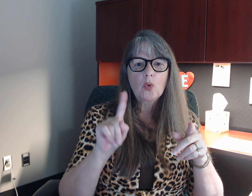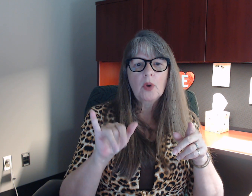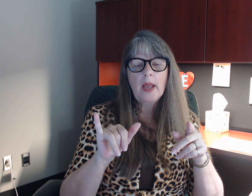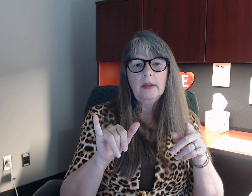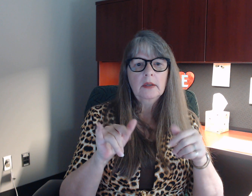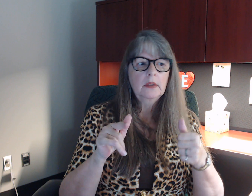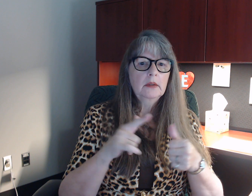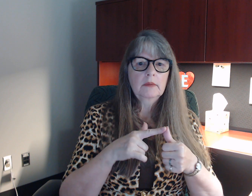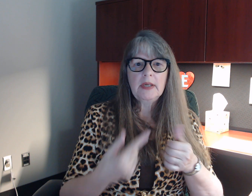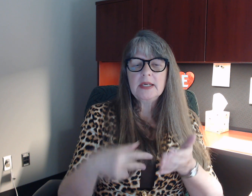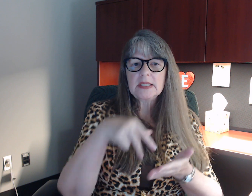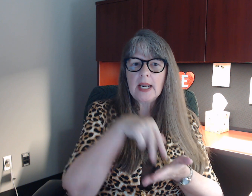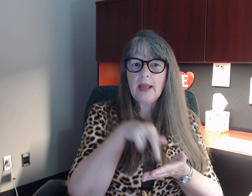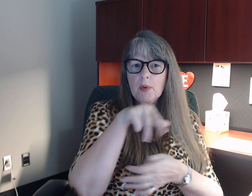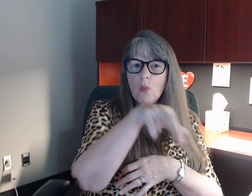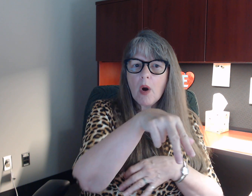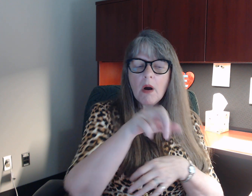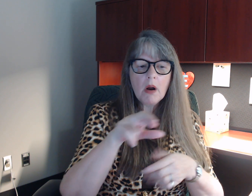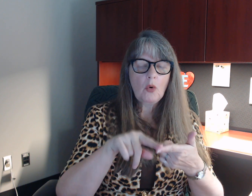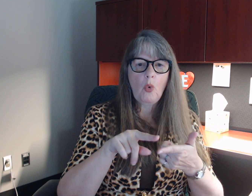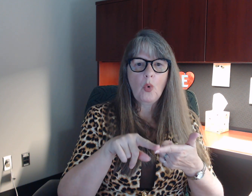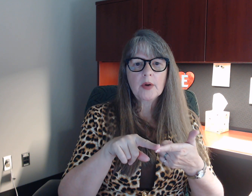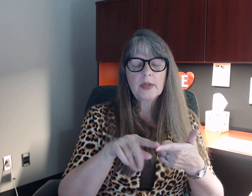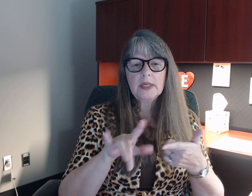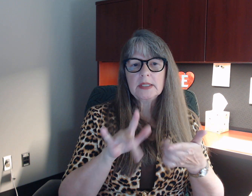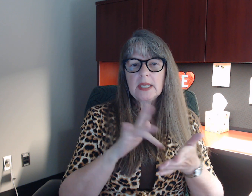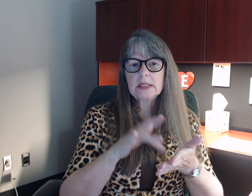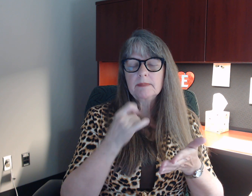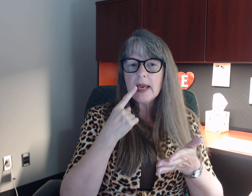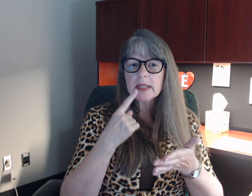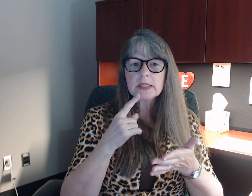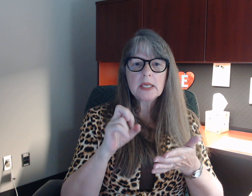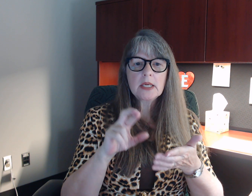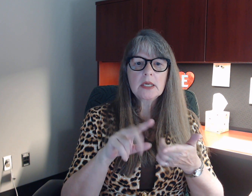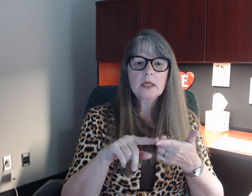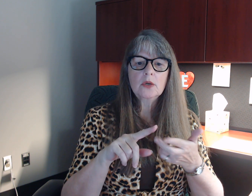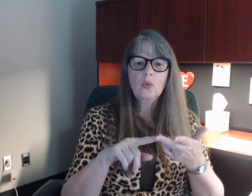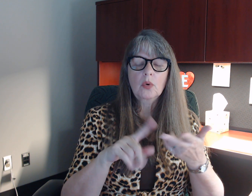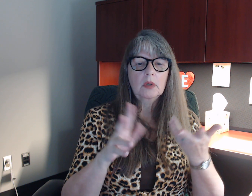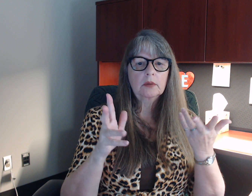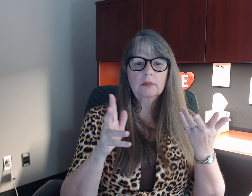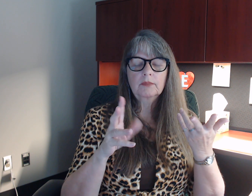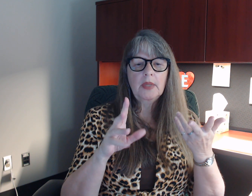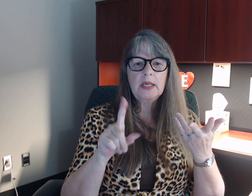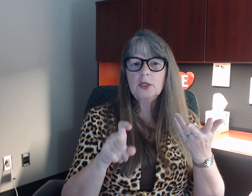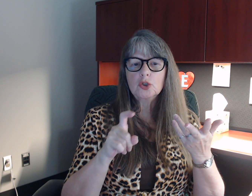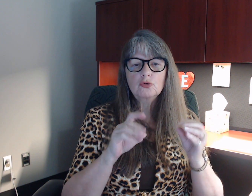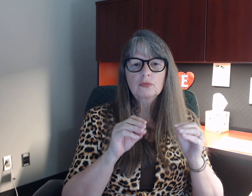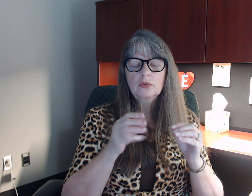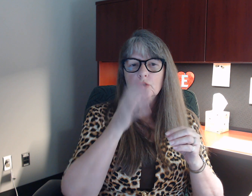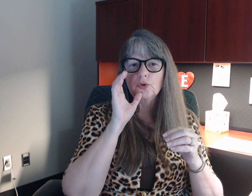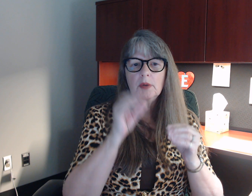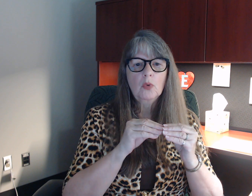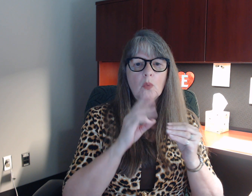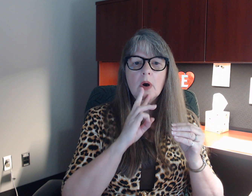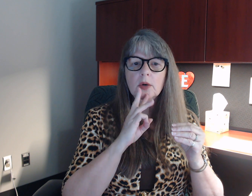like they need to stand up and walk, or they need to take some medicine, or they need to drink more water or